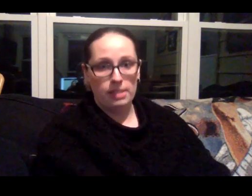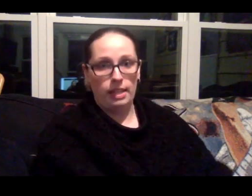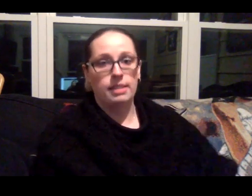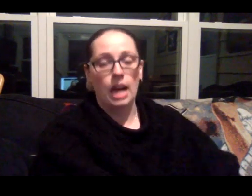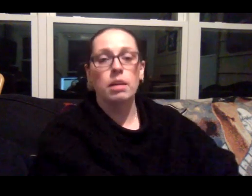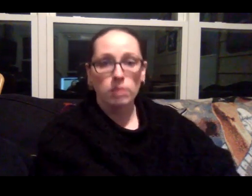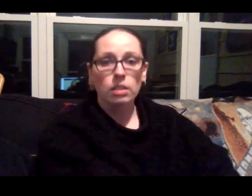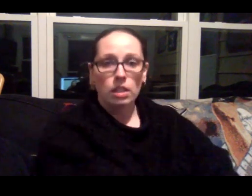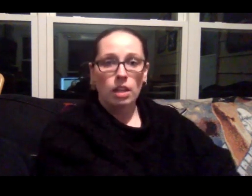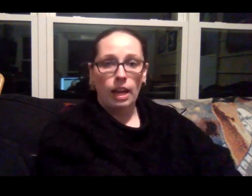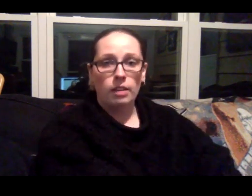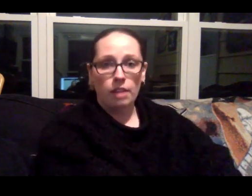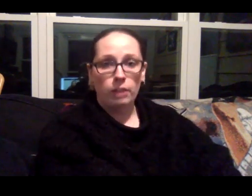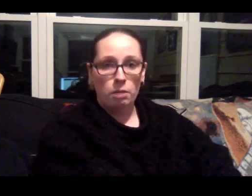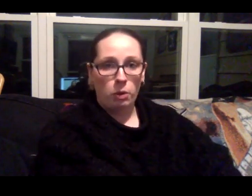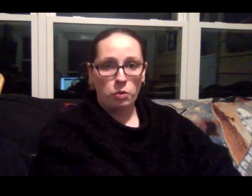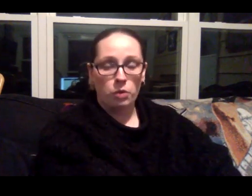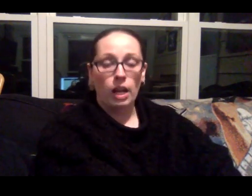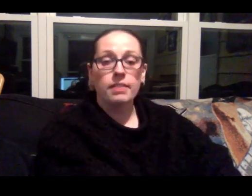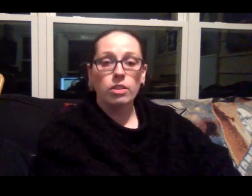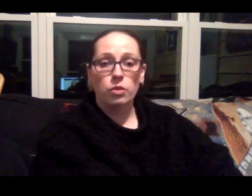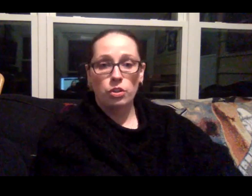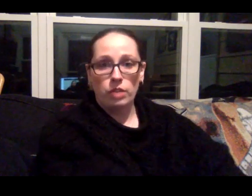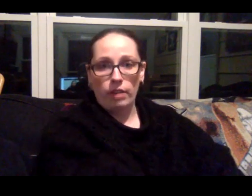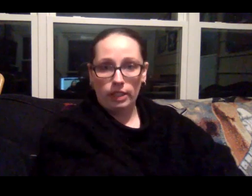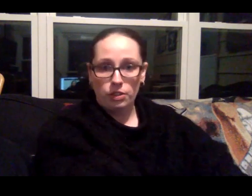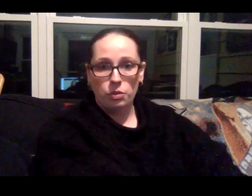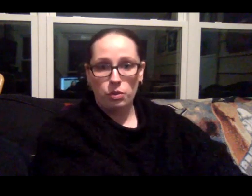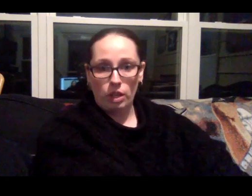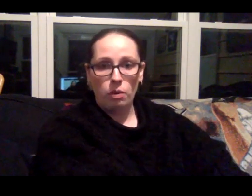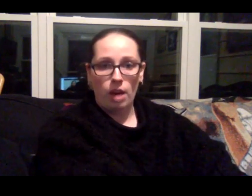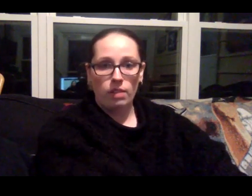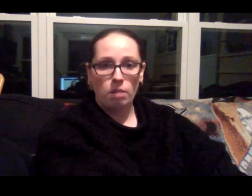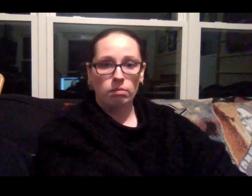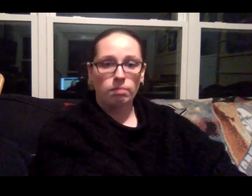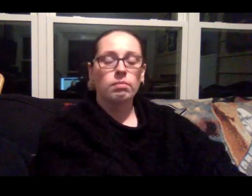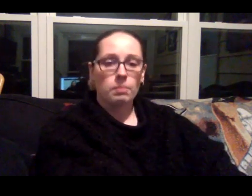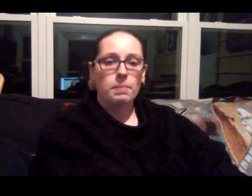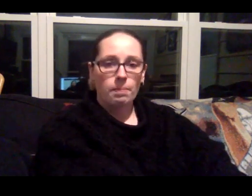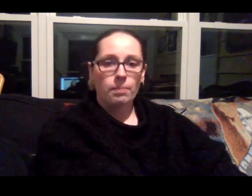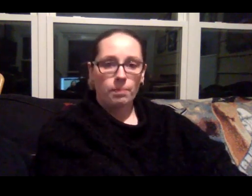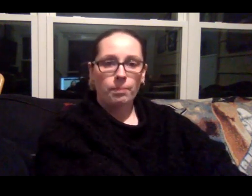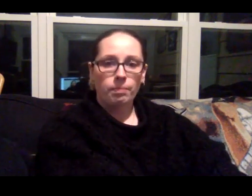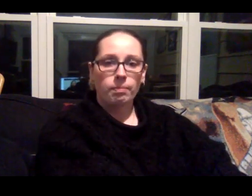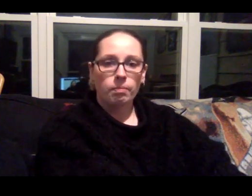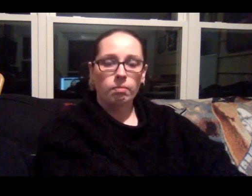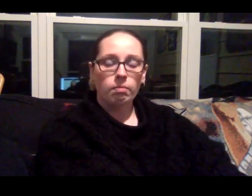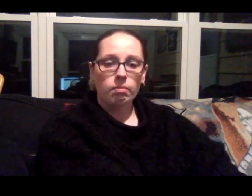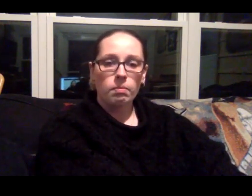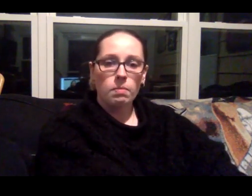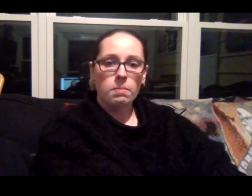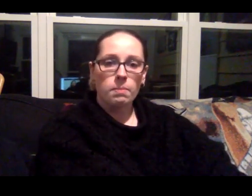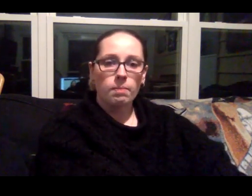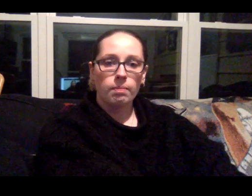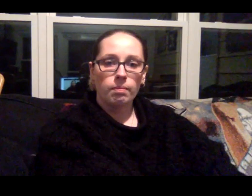unprecedented time. And I'll definitely post those and I'll send those to you directly too, so that you have them. Yes. So when I post